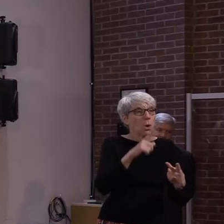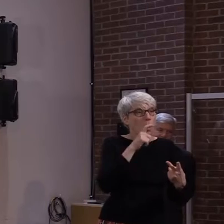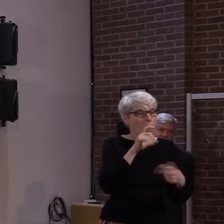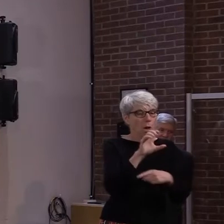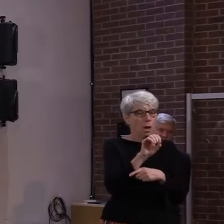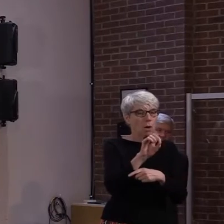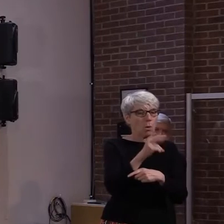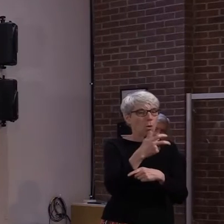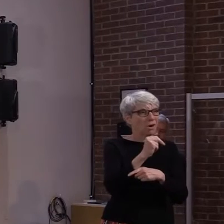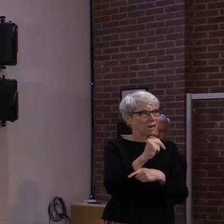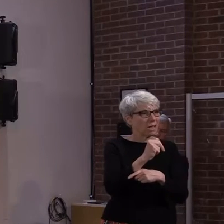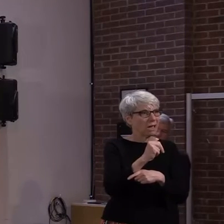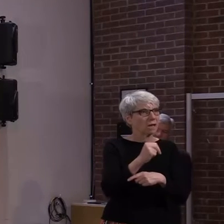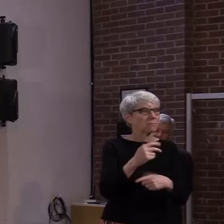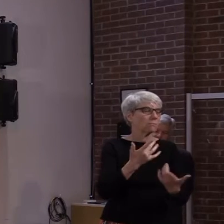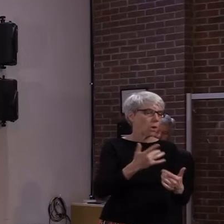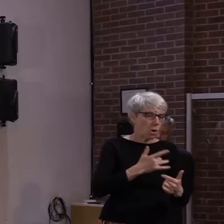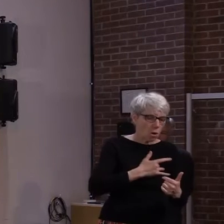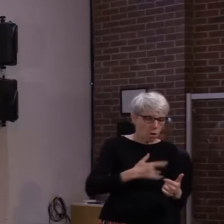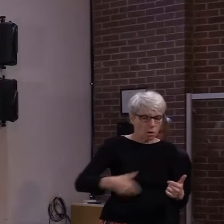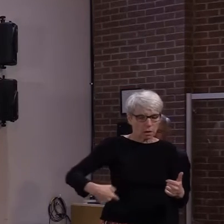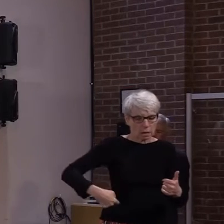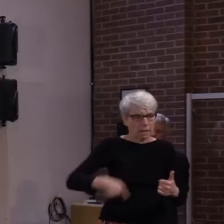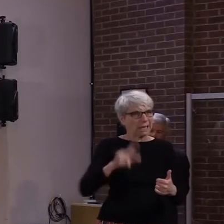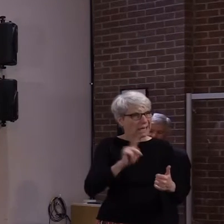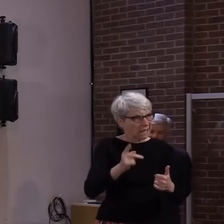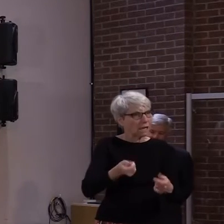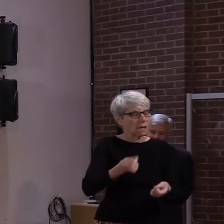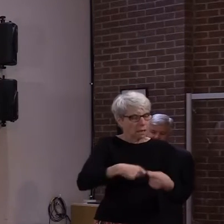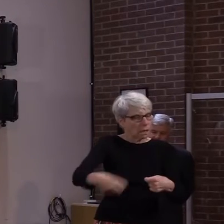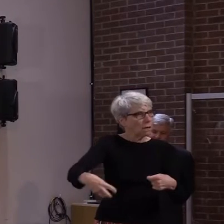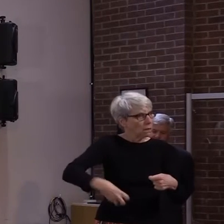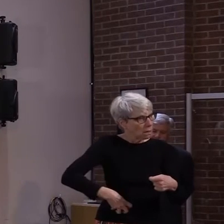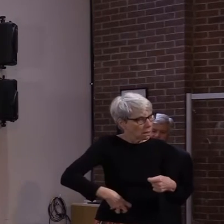transplant and are taking immunosuppressive therapy.